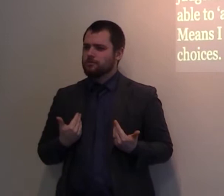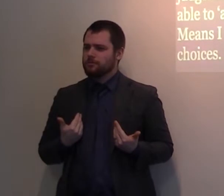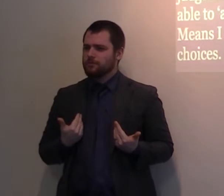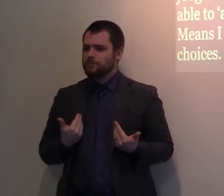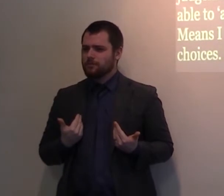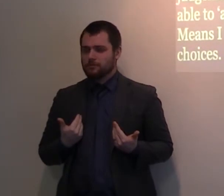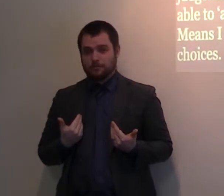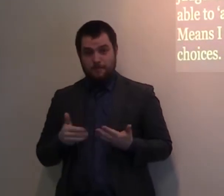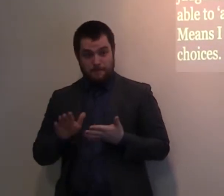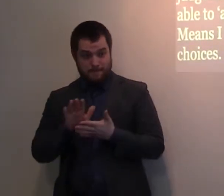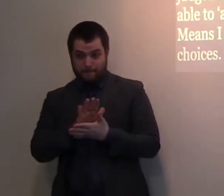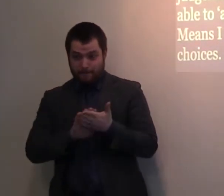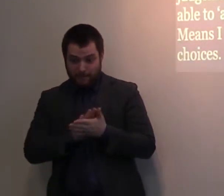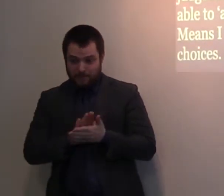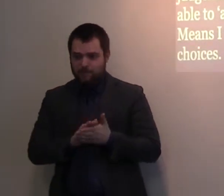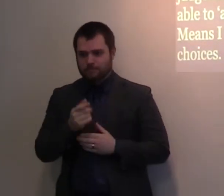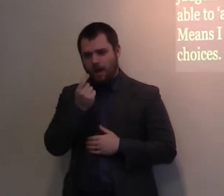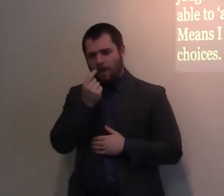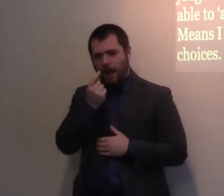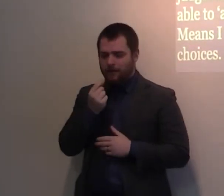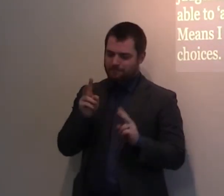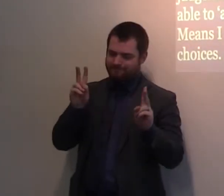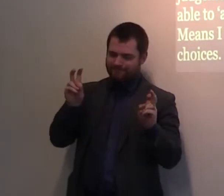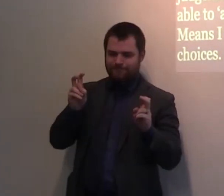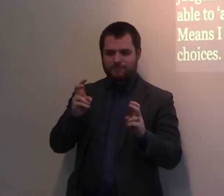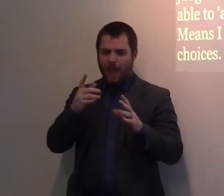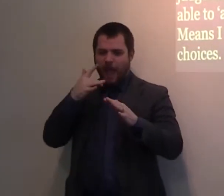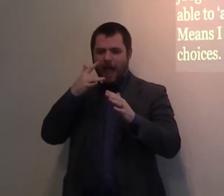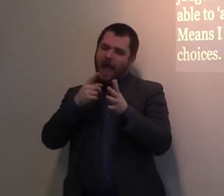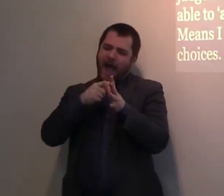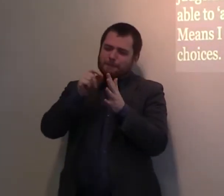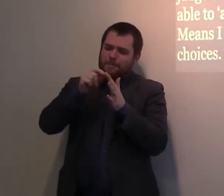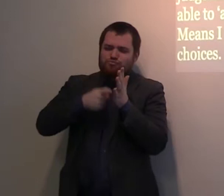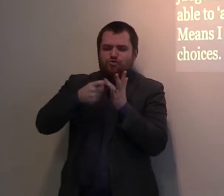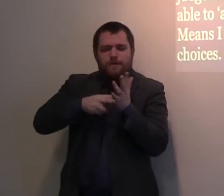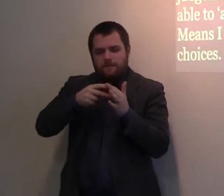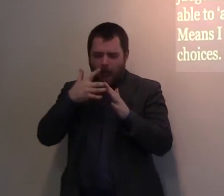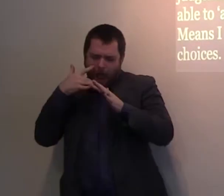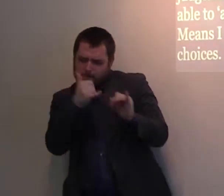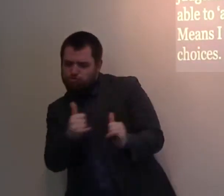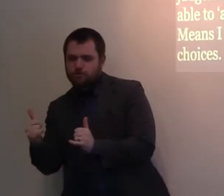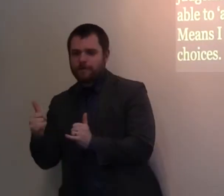That way I will be able to approve or test everything I do.